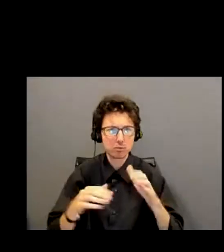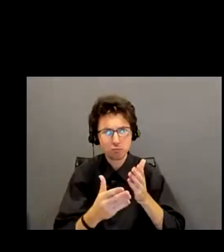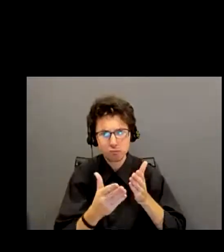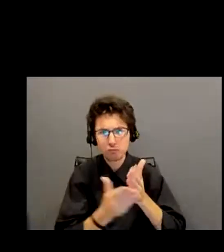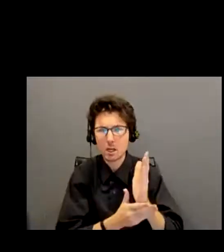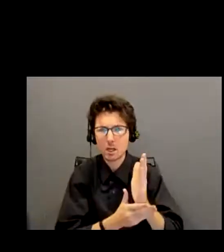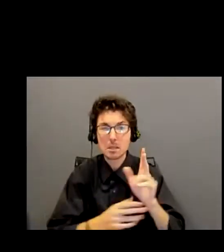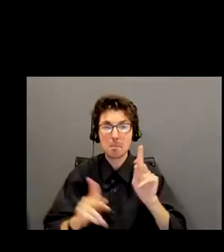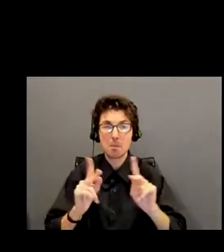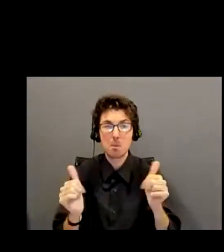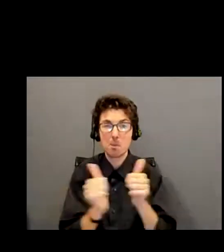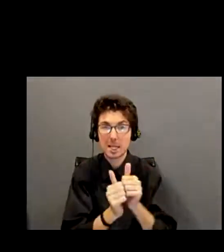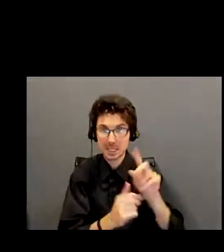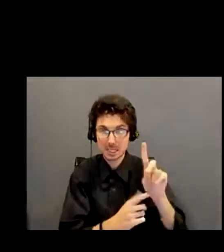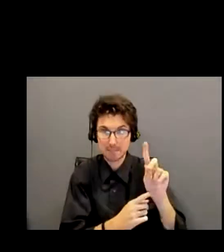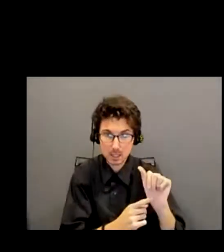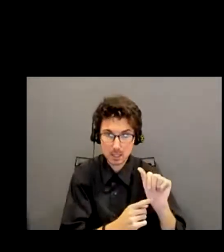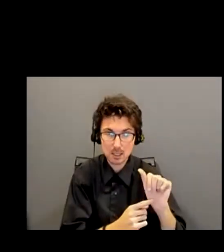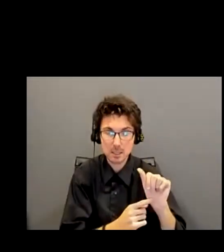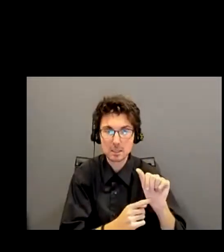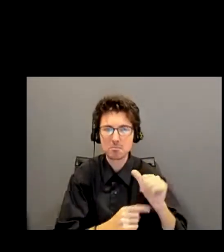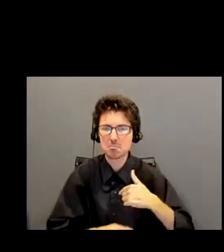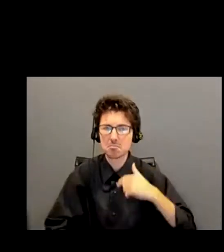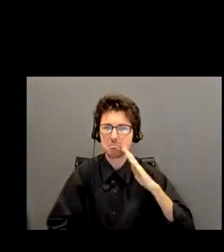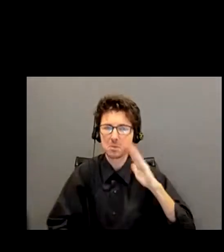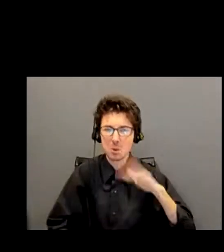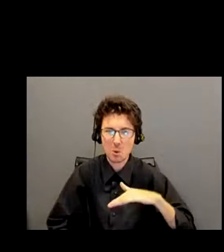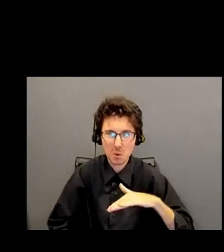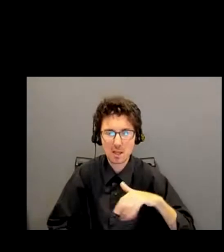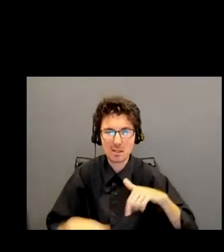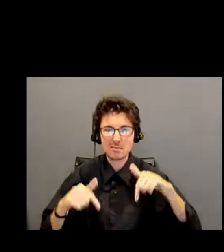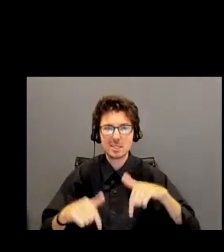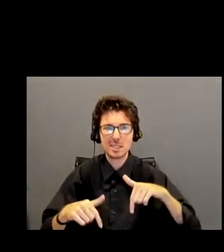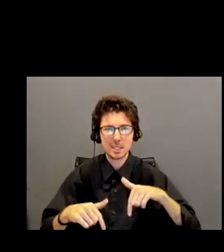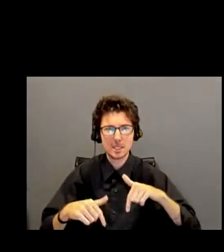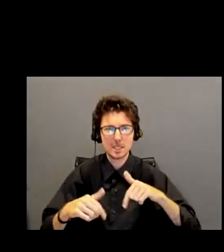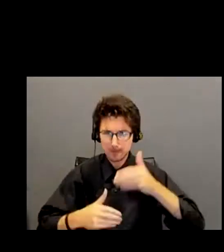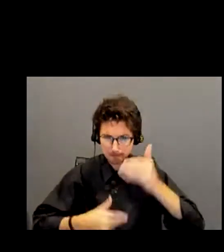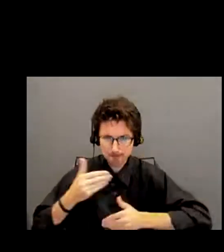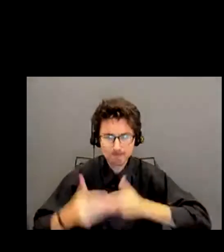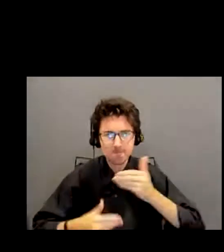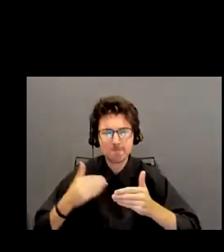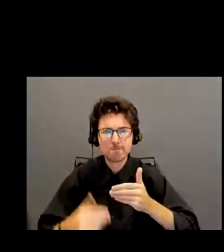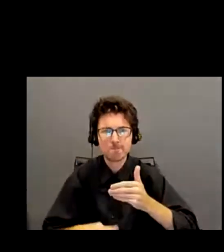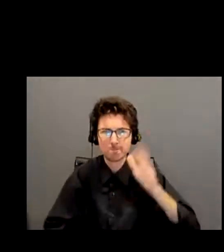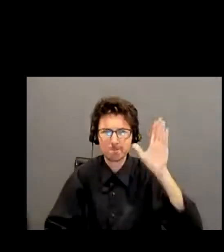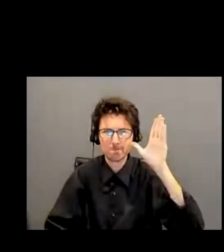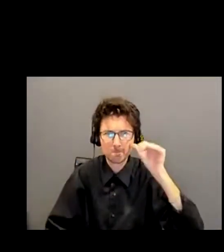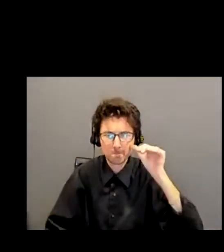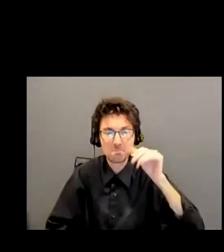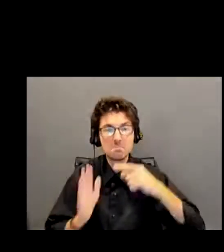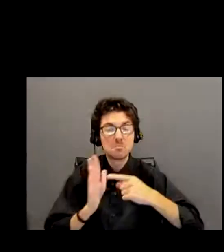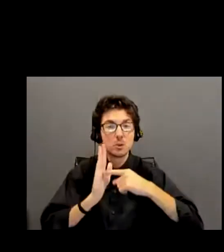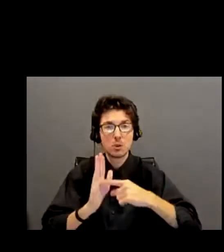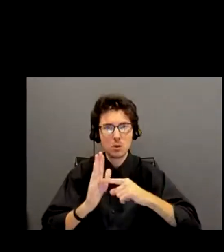disabilities. And knowing that this candidature shows the importance that our